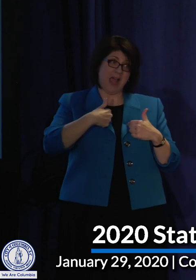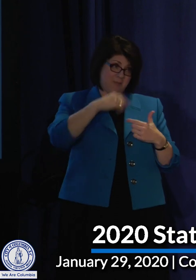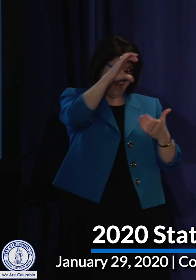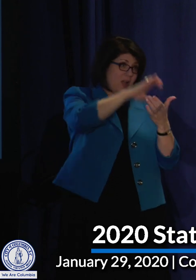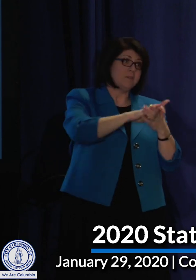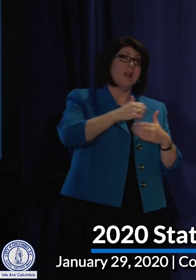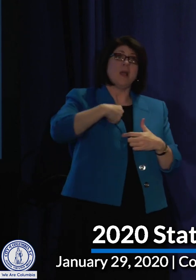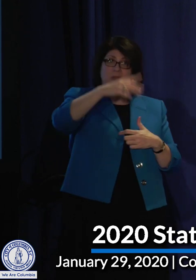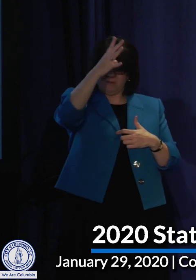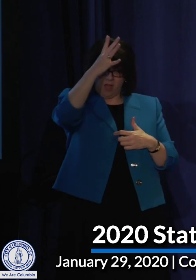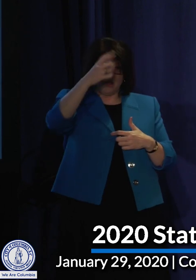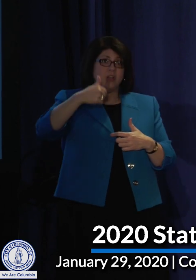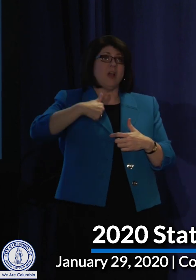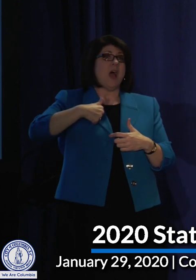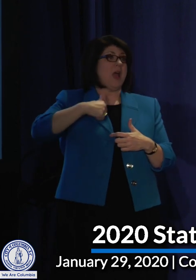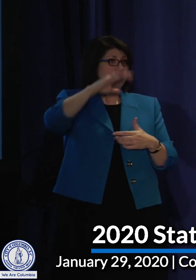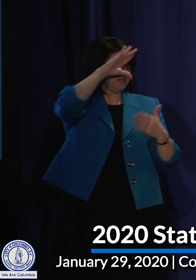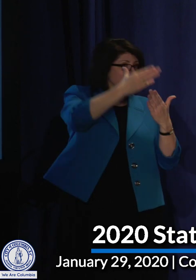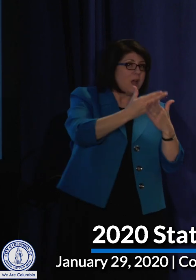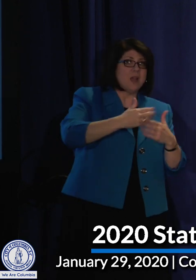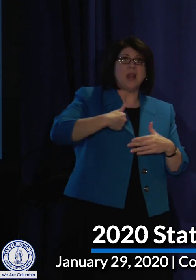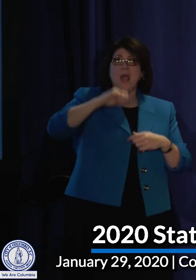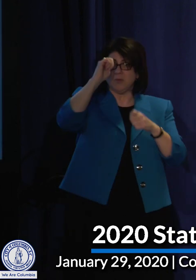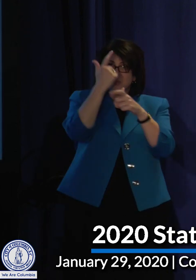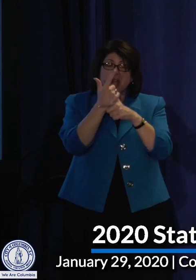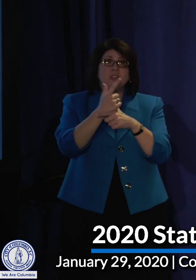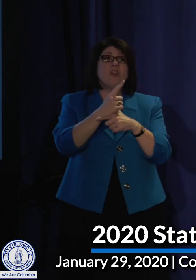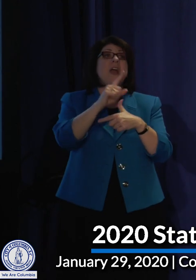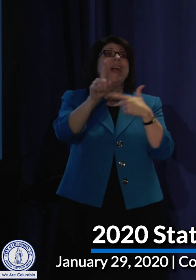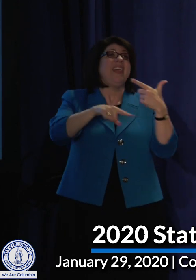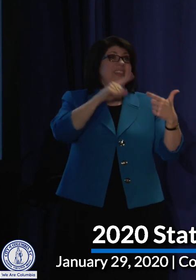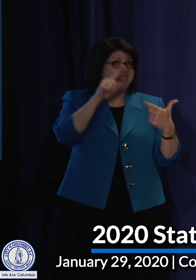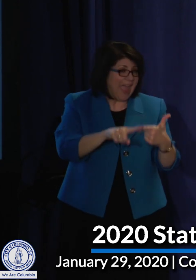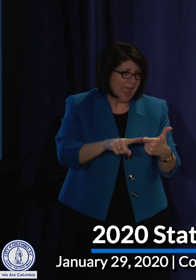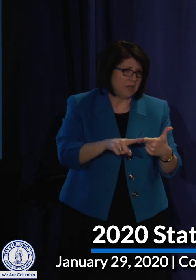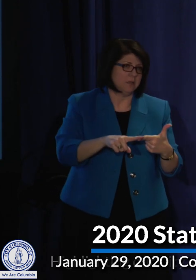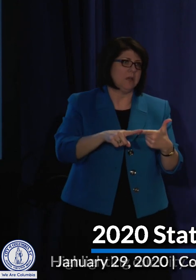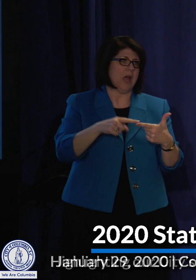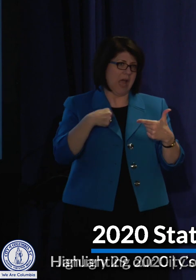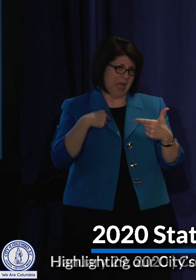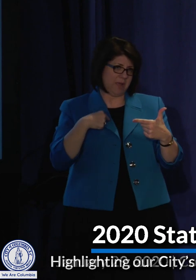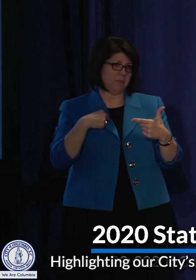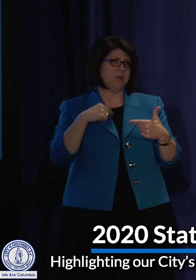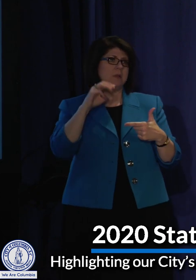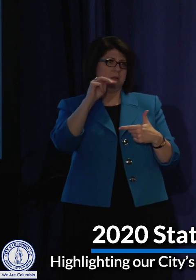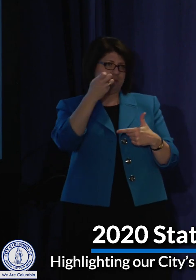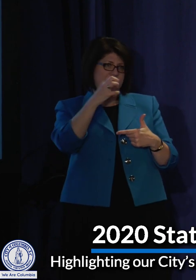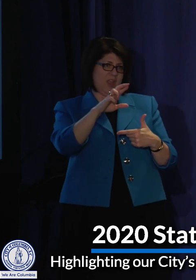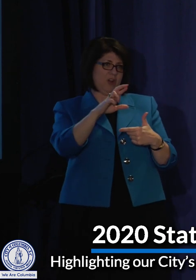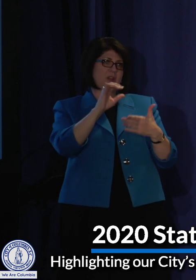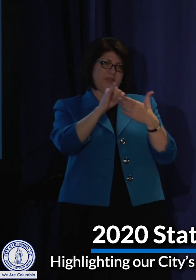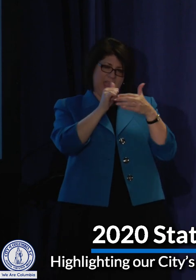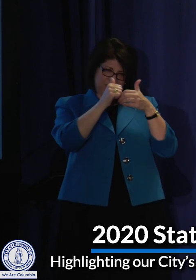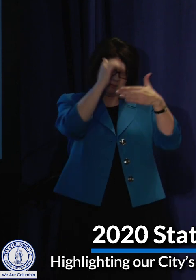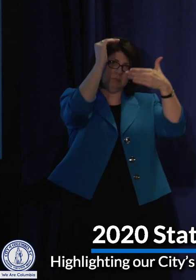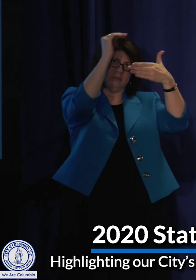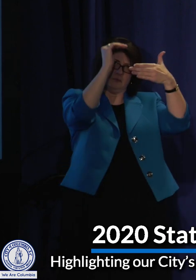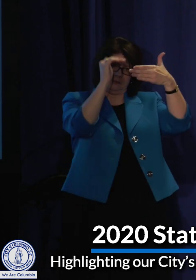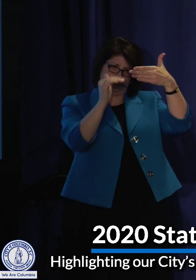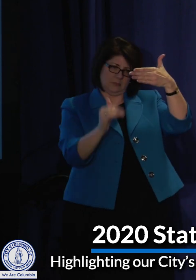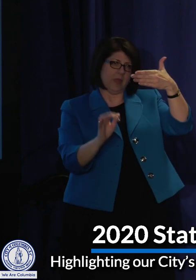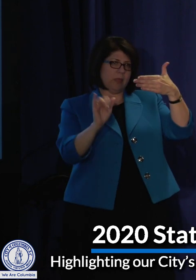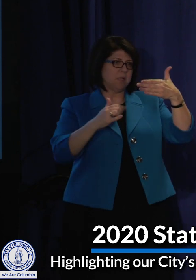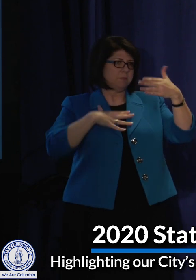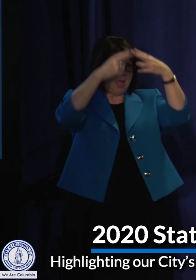and a father, I'm a son and a brother, and then I'm the mayor in that order. It's so important that as